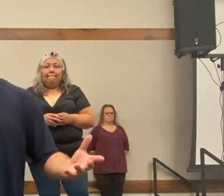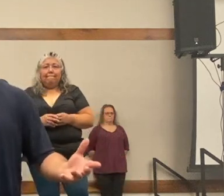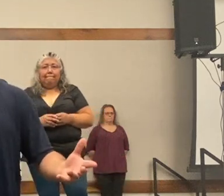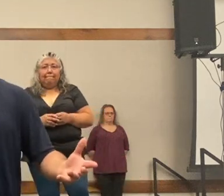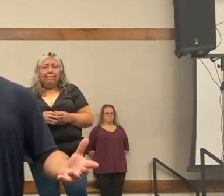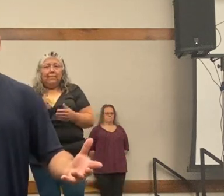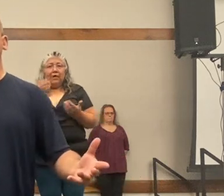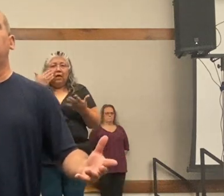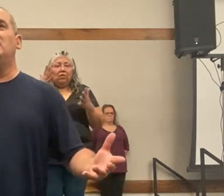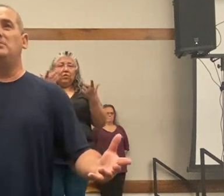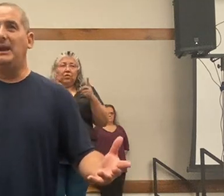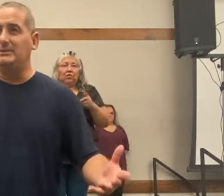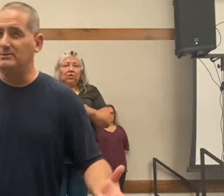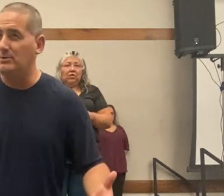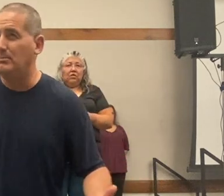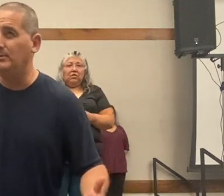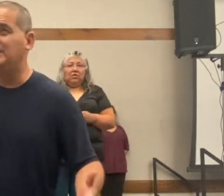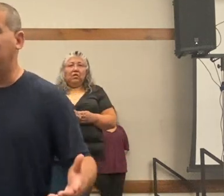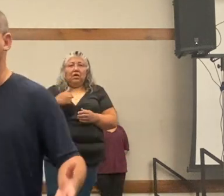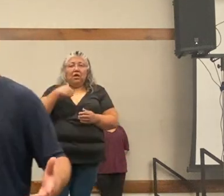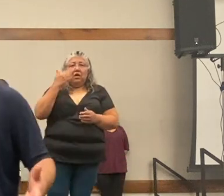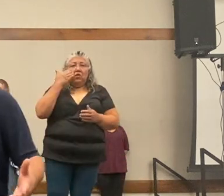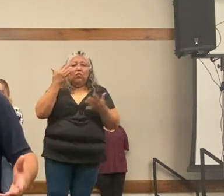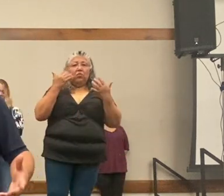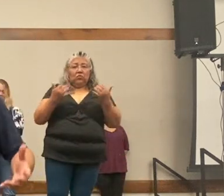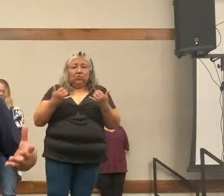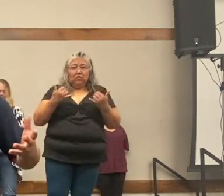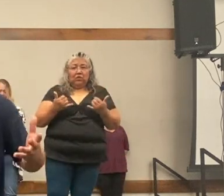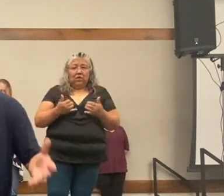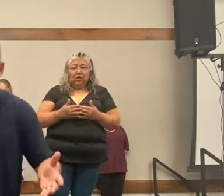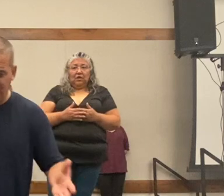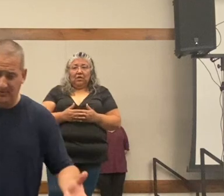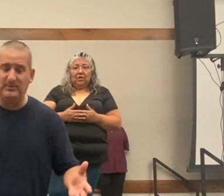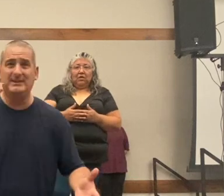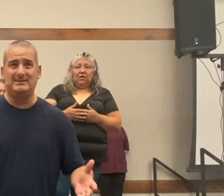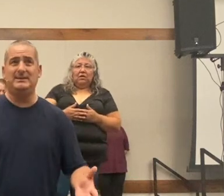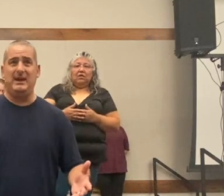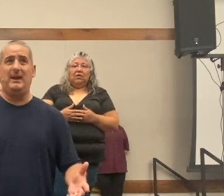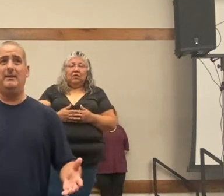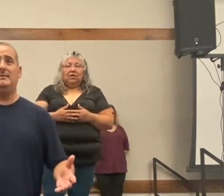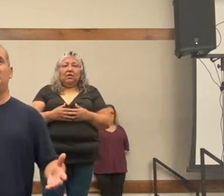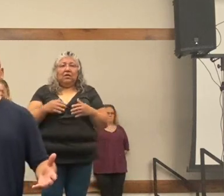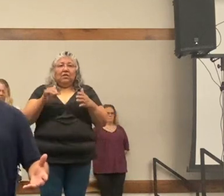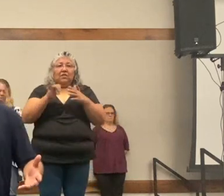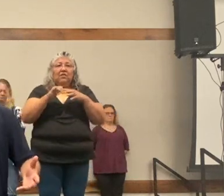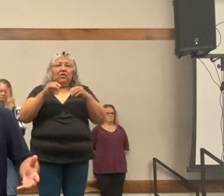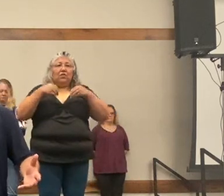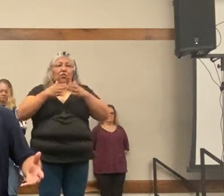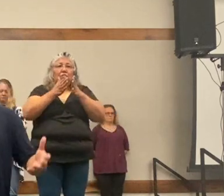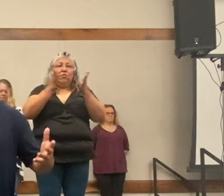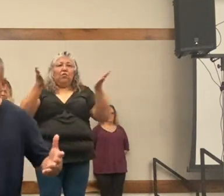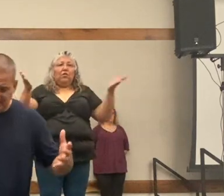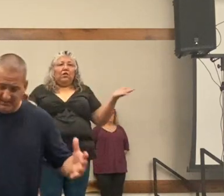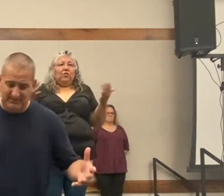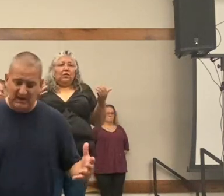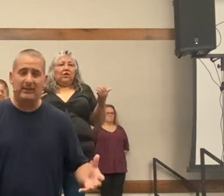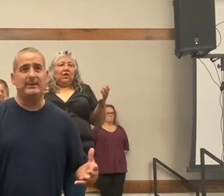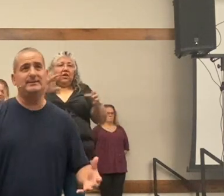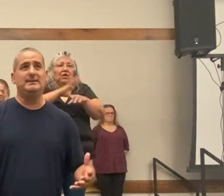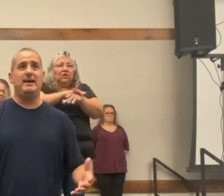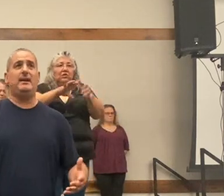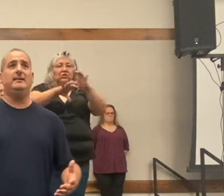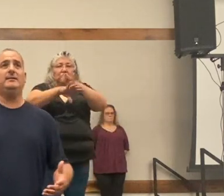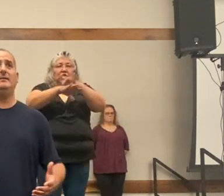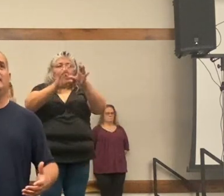I don't know what's going on, but I do know today that your breakthrough is today. Chains are